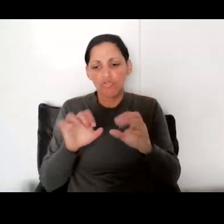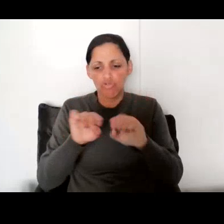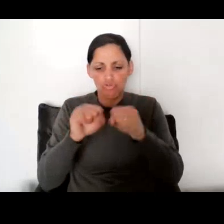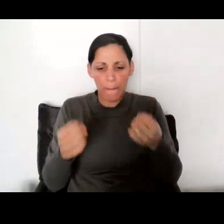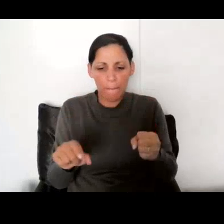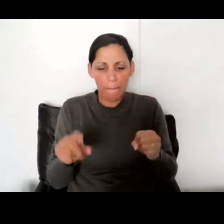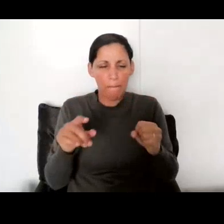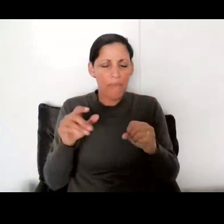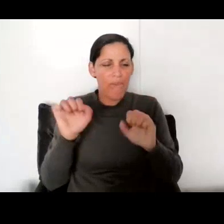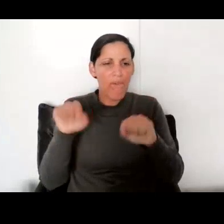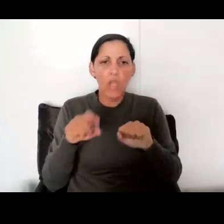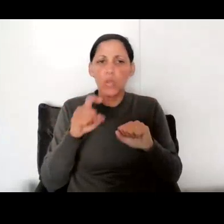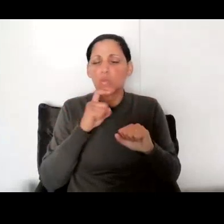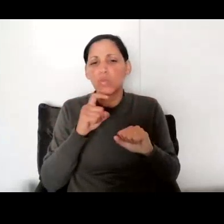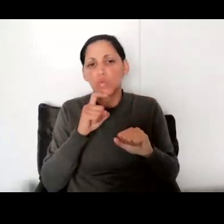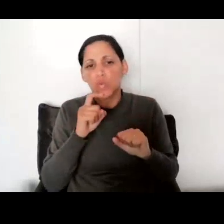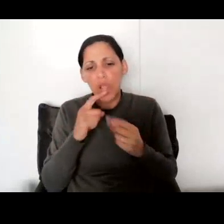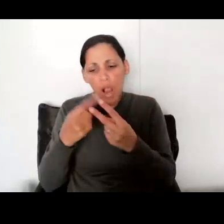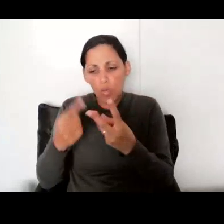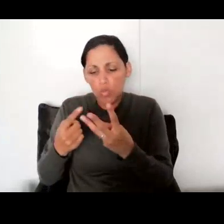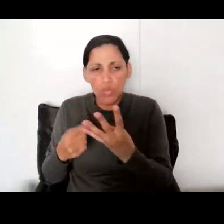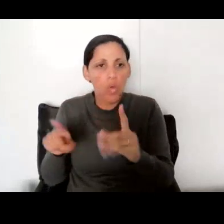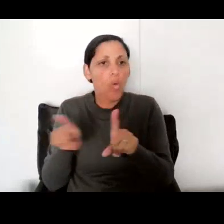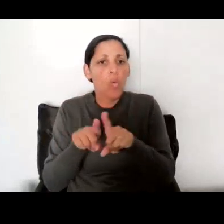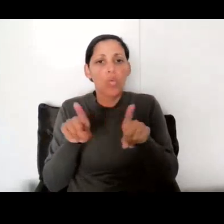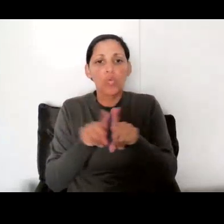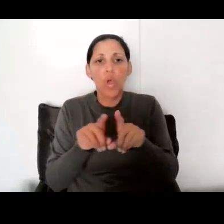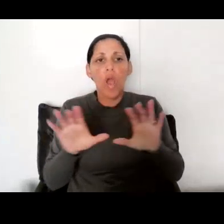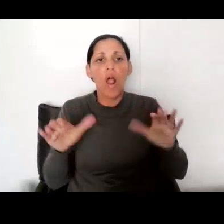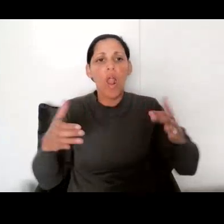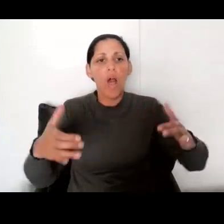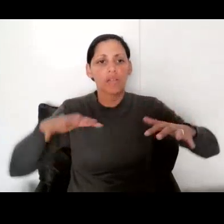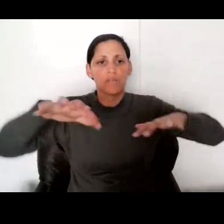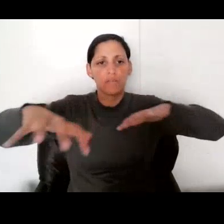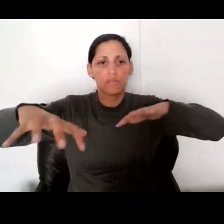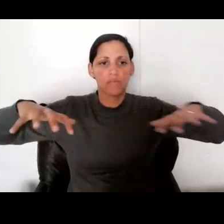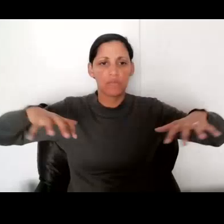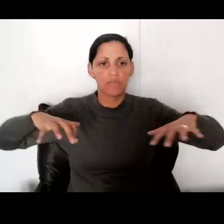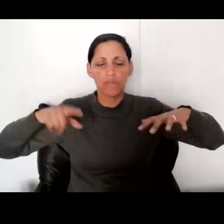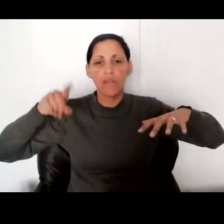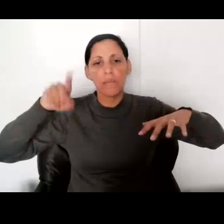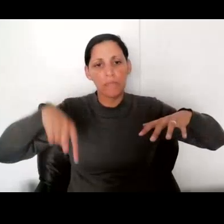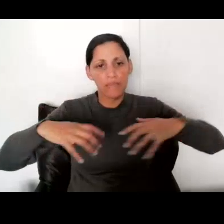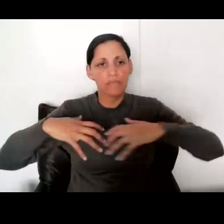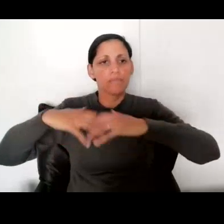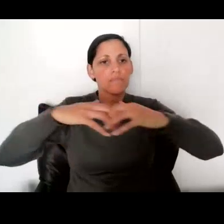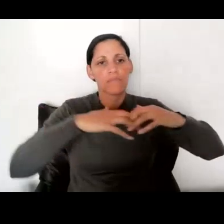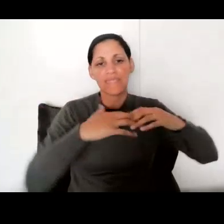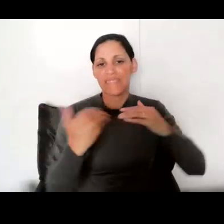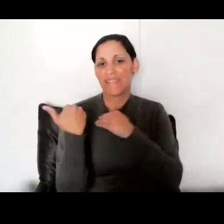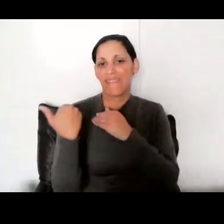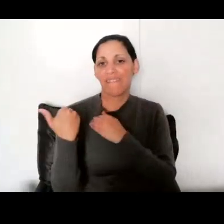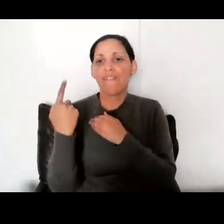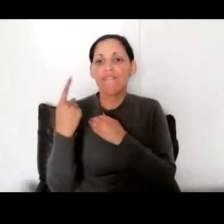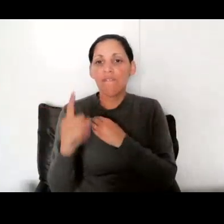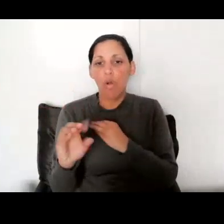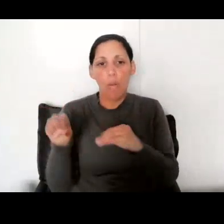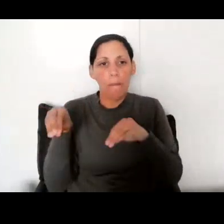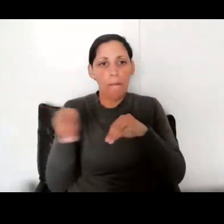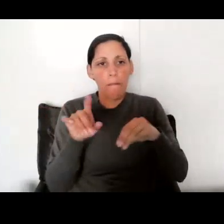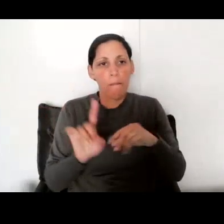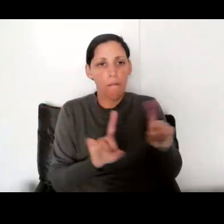very important is to arrange the classroom in a safe space and for people's mobility, because if your